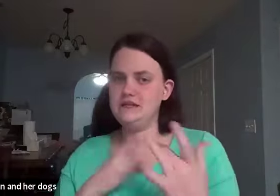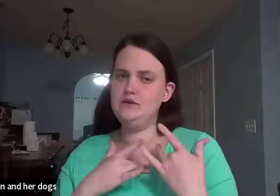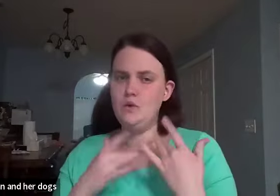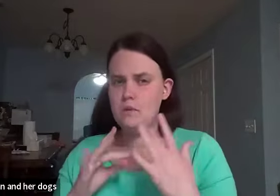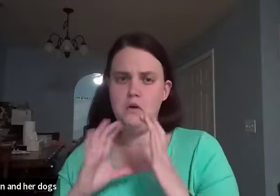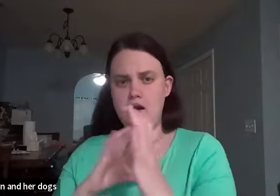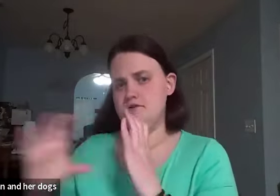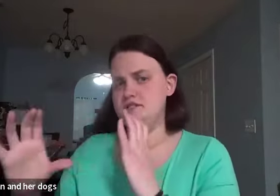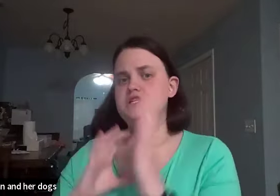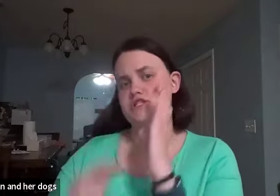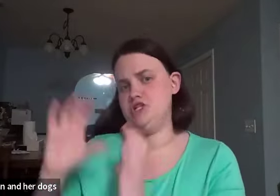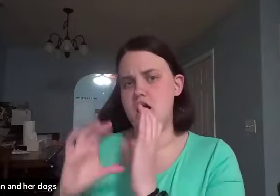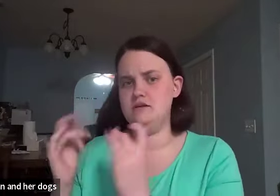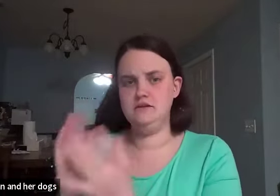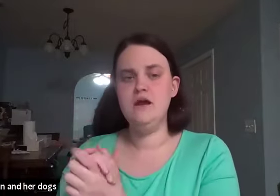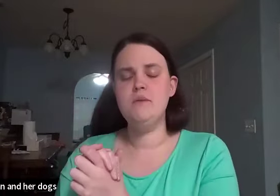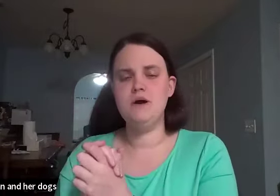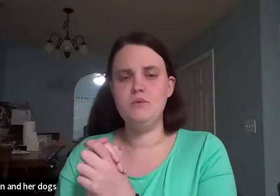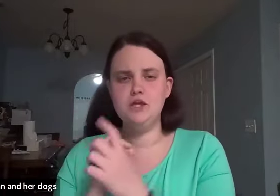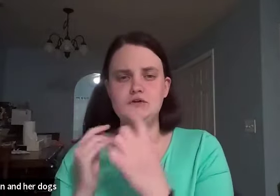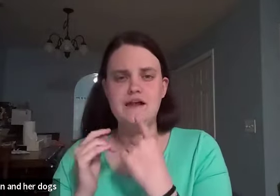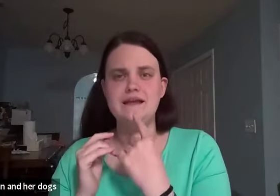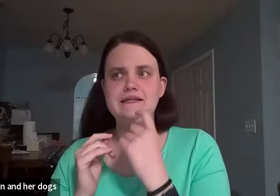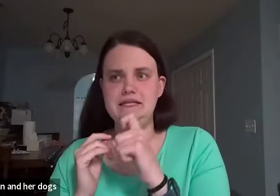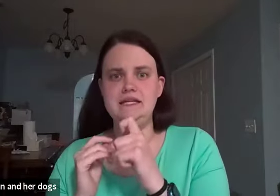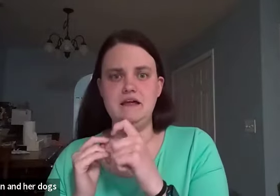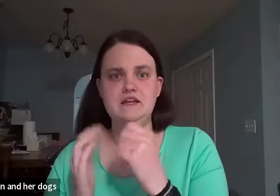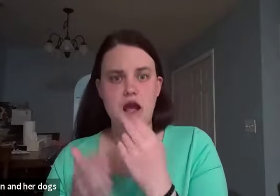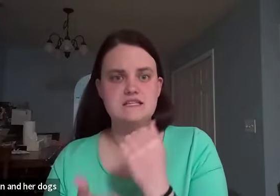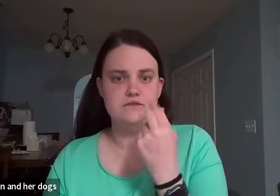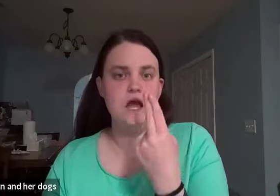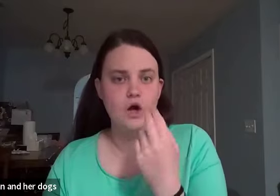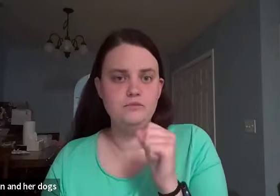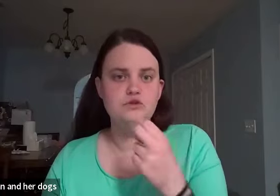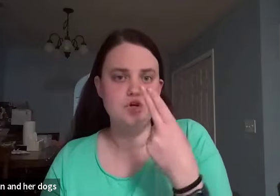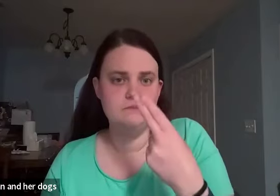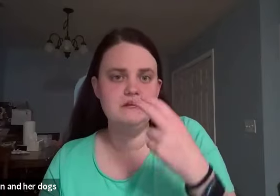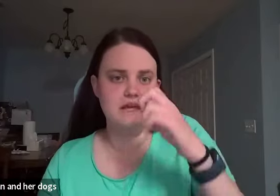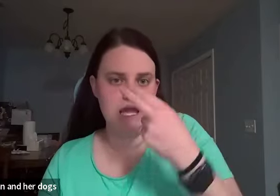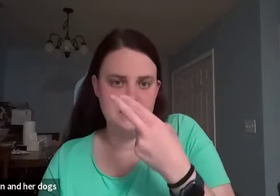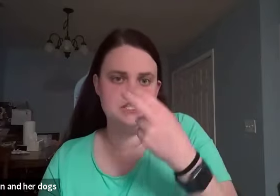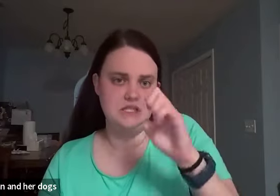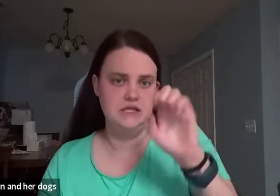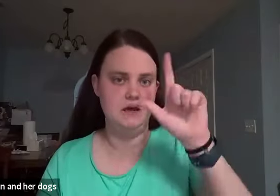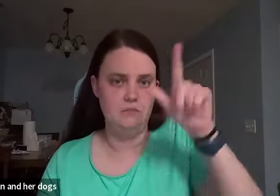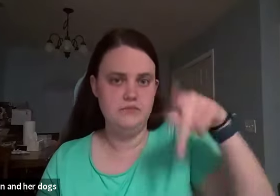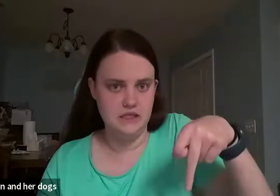like normal conversation chat and but when you're like needing, like you're asking for help, you could be like